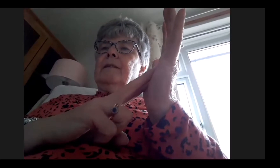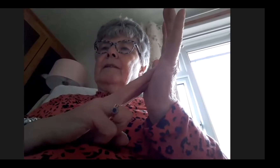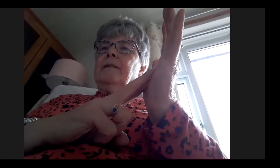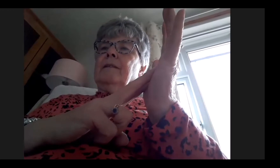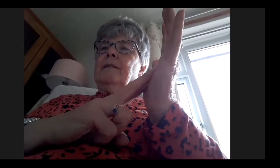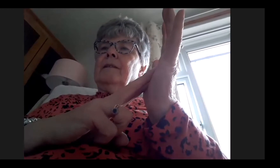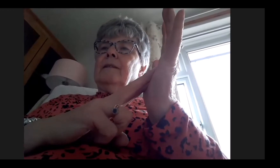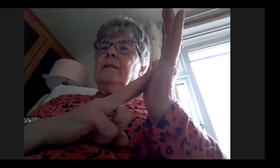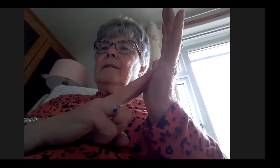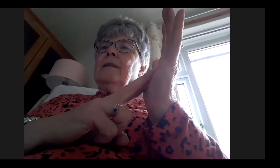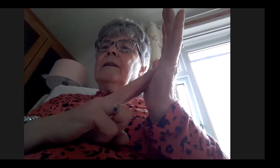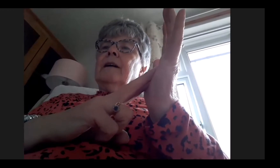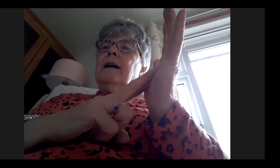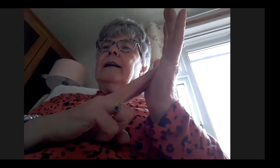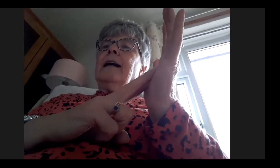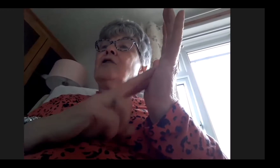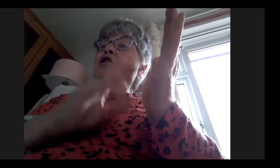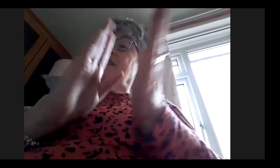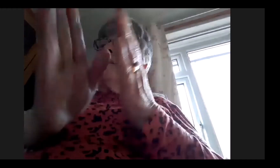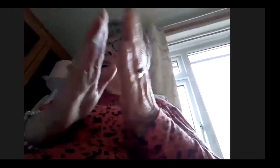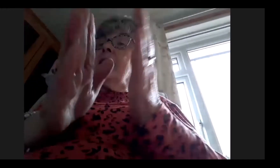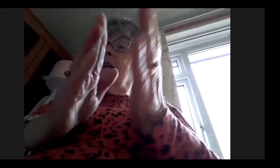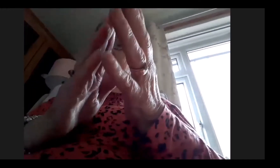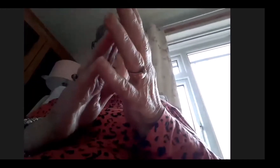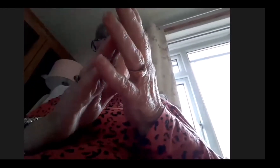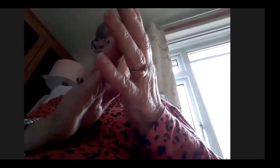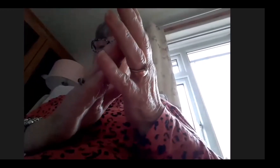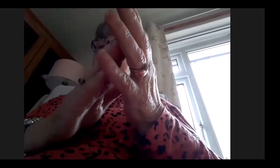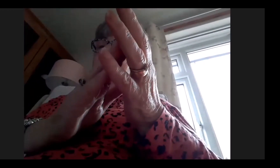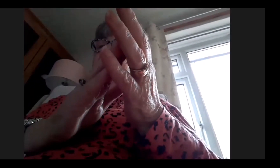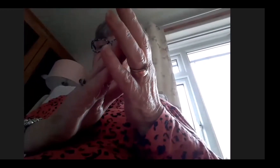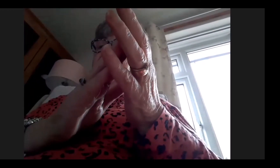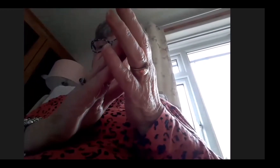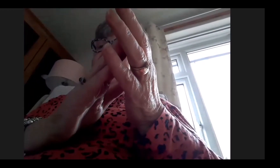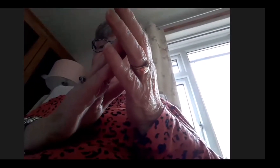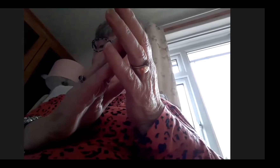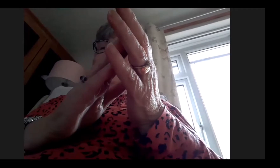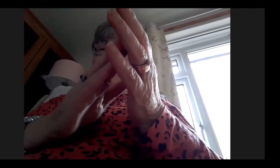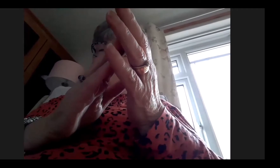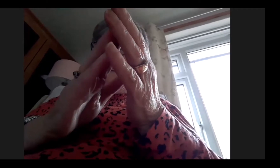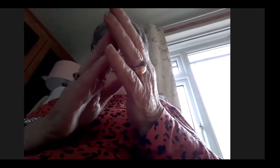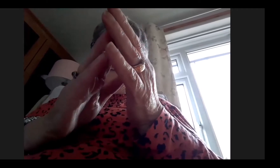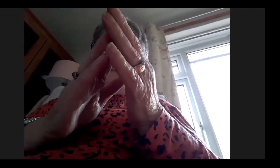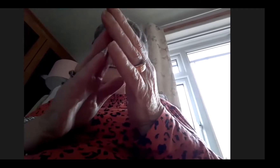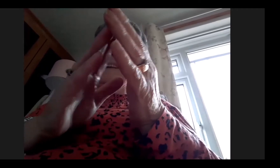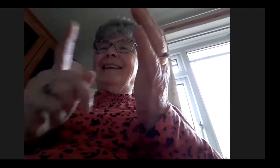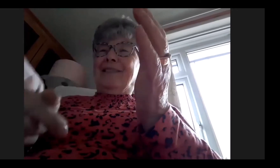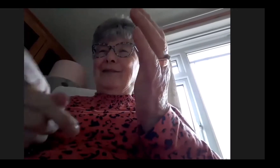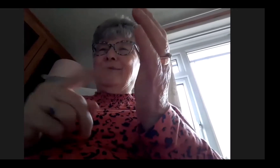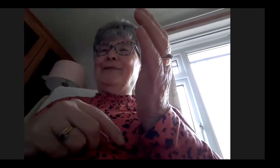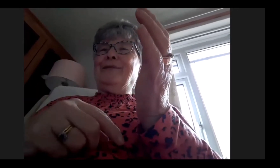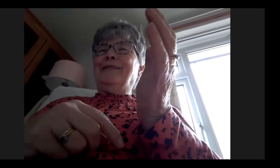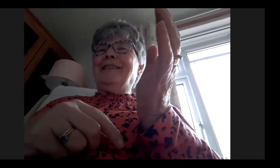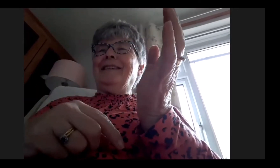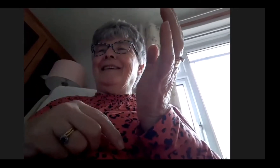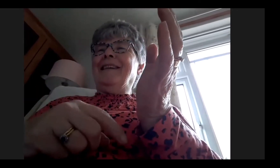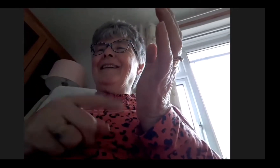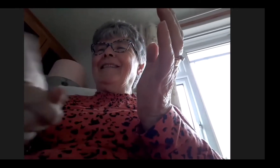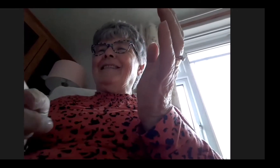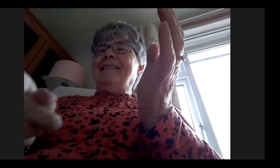deaf. And can she sign? She can sign, she can lip read, but she's deaf. Carl